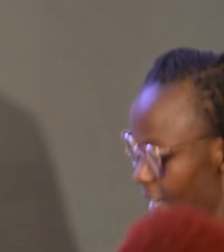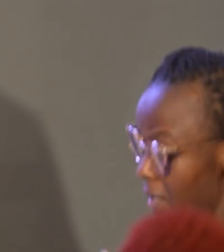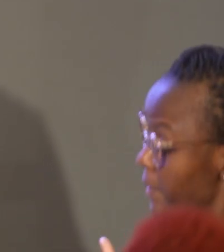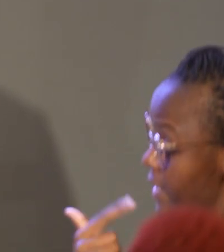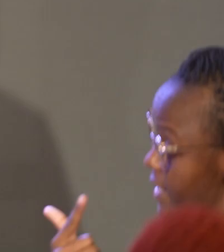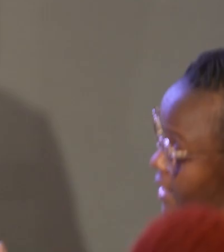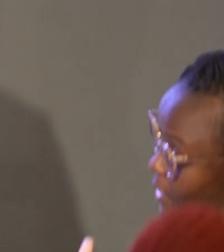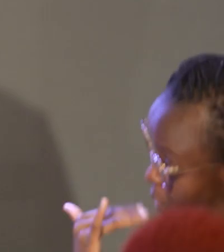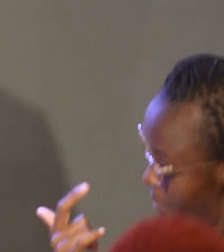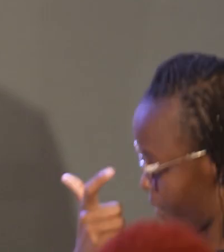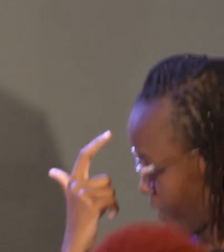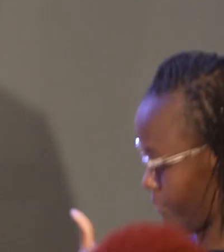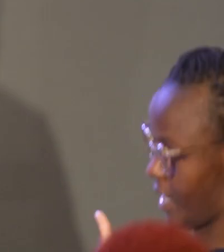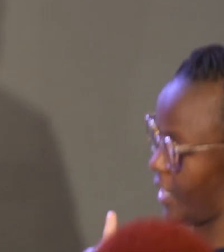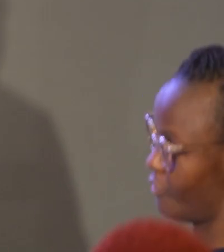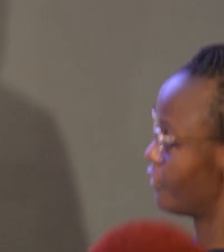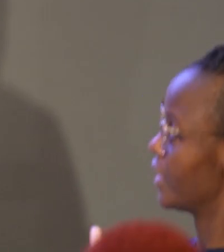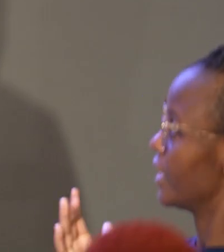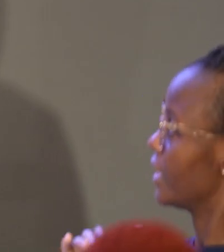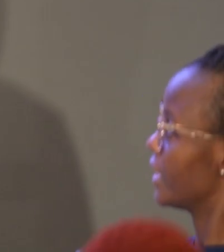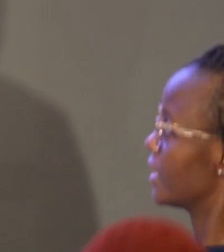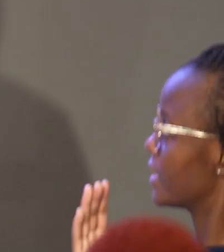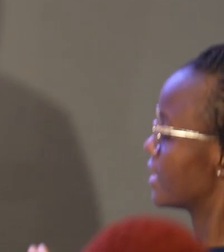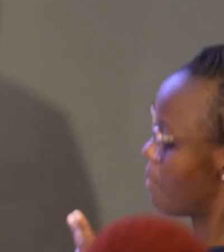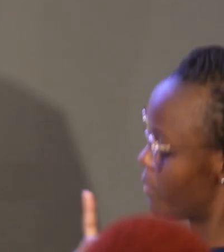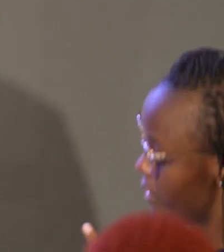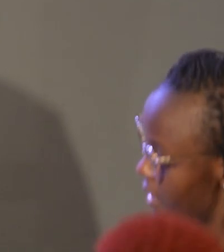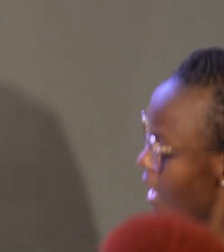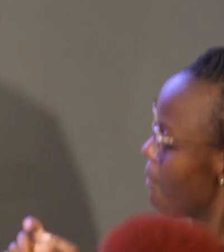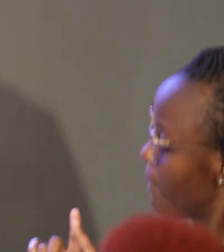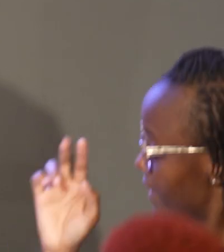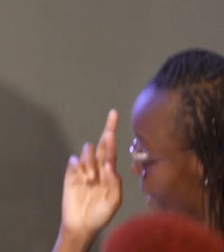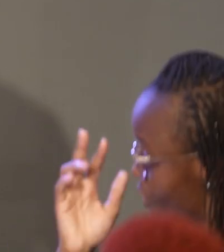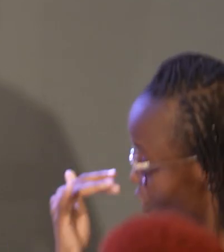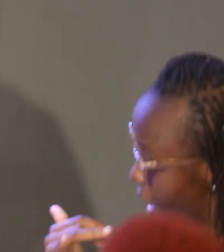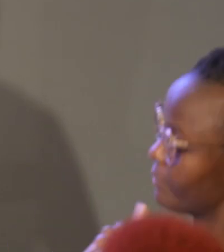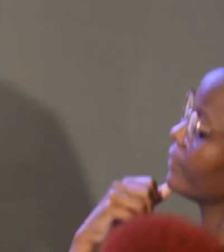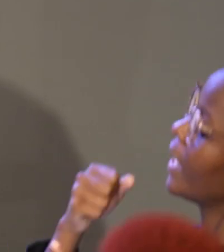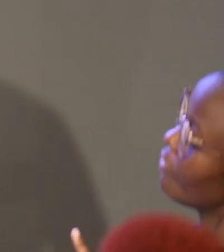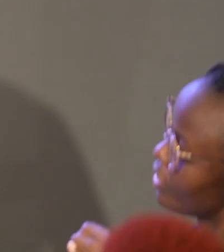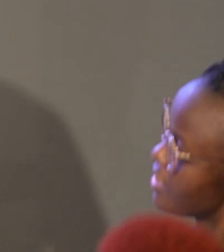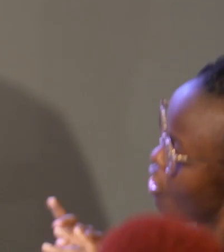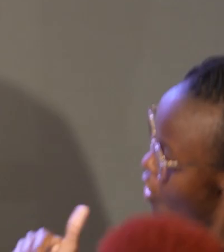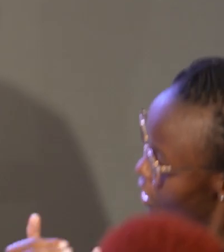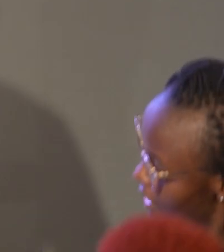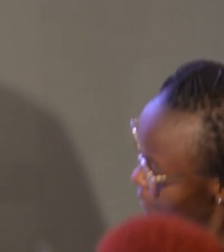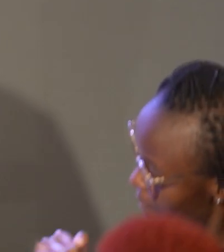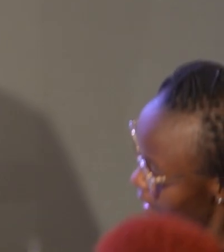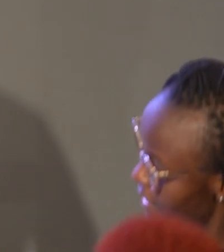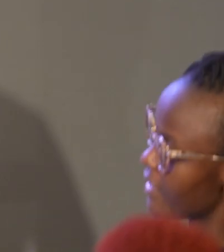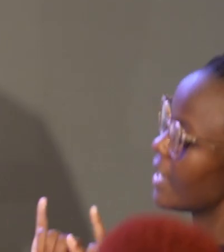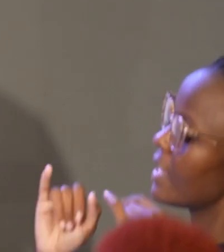this because I'm involved in part of some of these processes. The reason why advocacy or implementation has